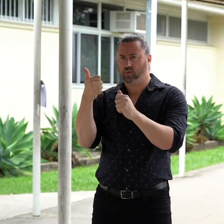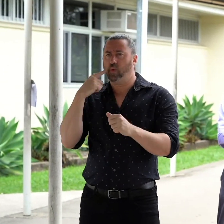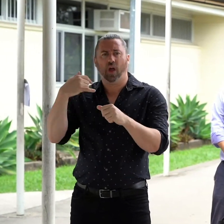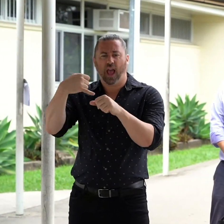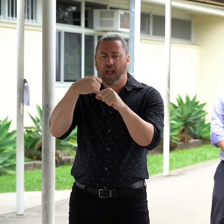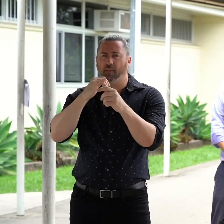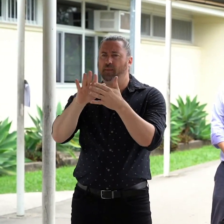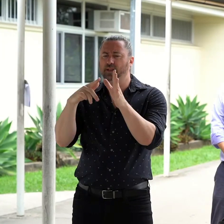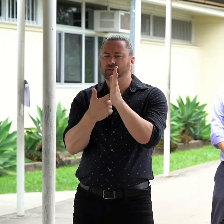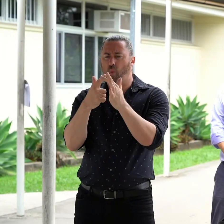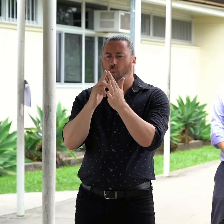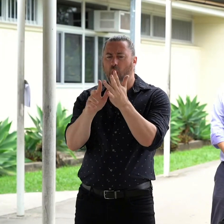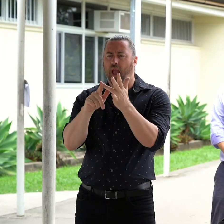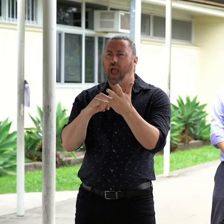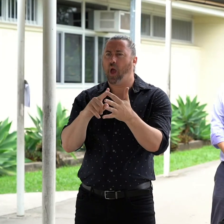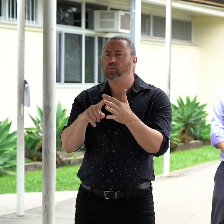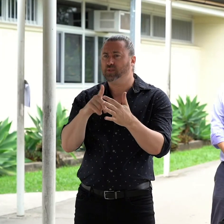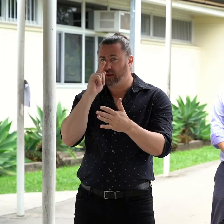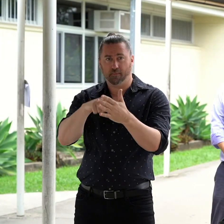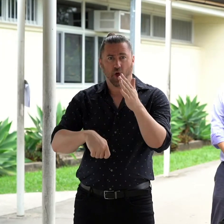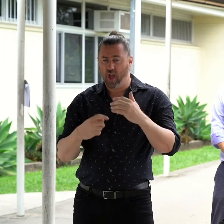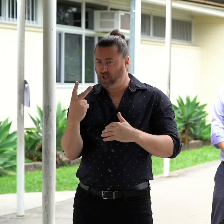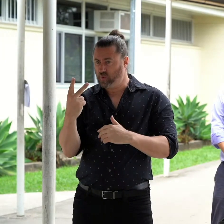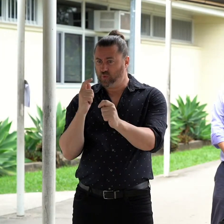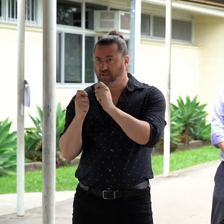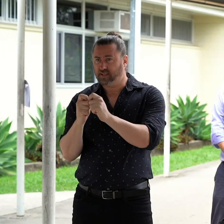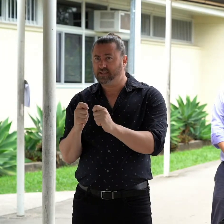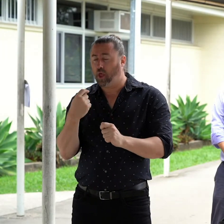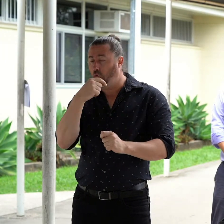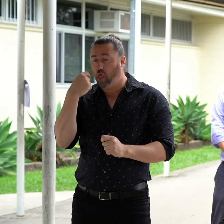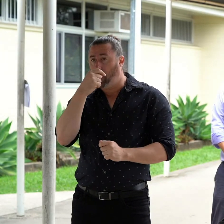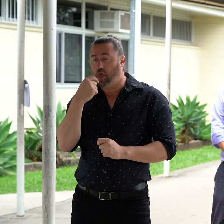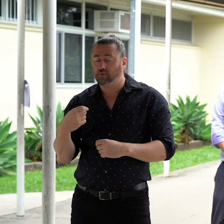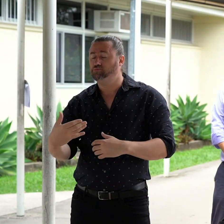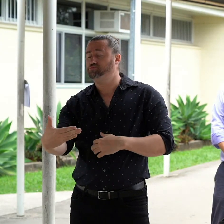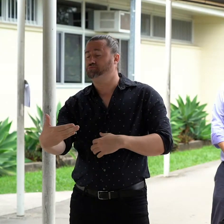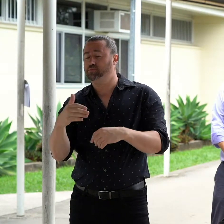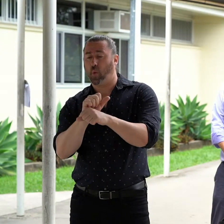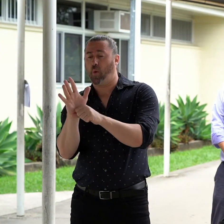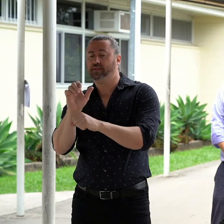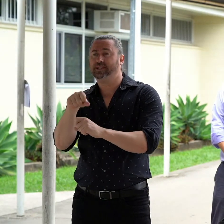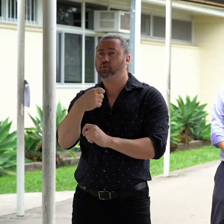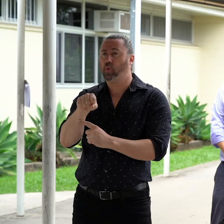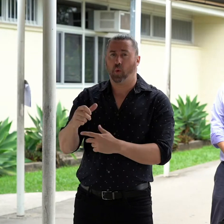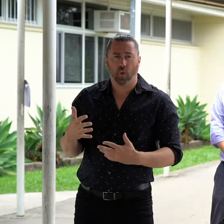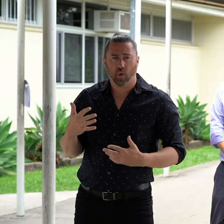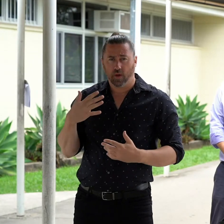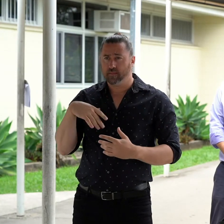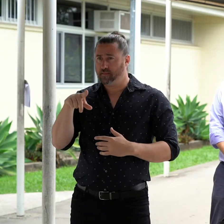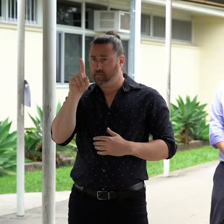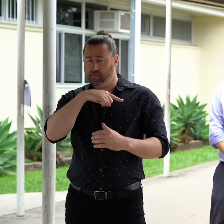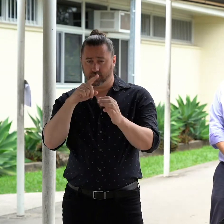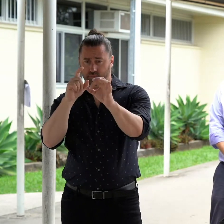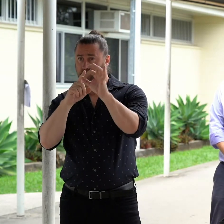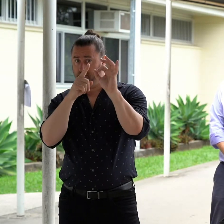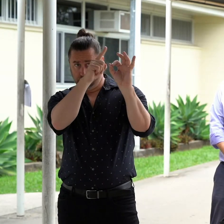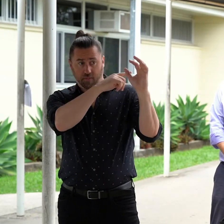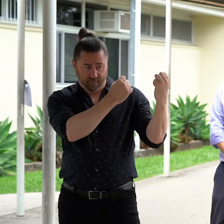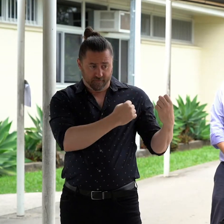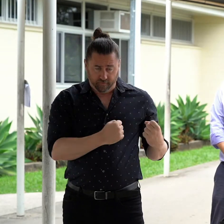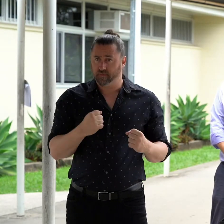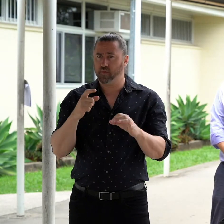$25 for a pack of 2. Why doesn't the Queensland government just say, yes, we will accept rapid antigen tests? Other states and territories are already doing